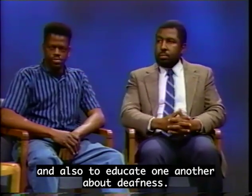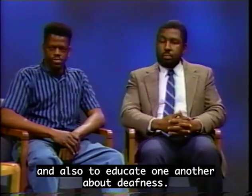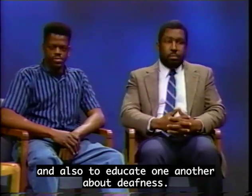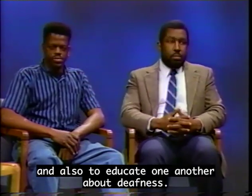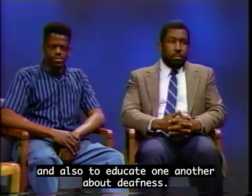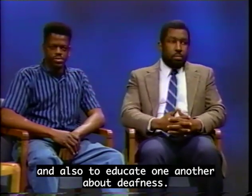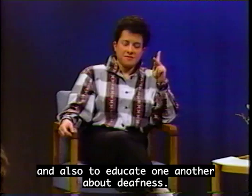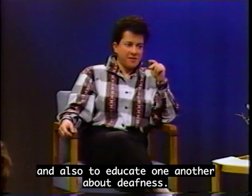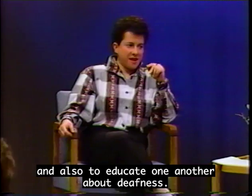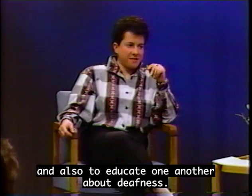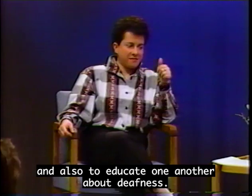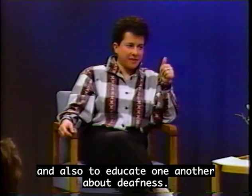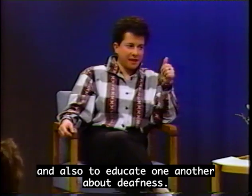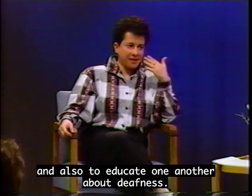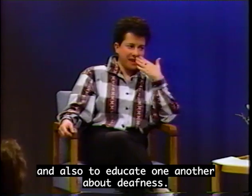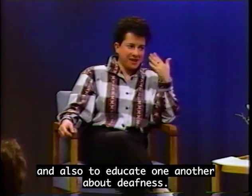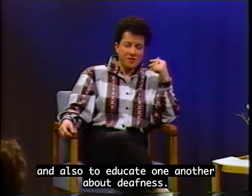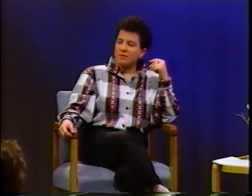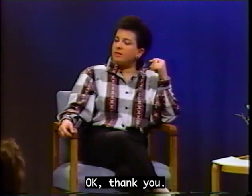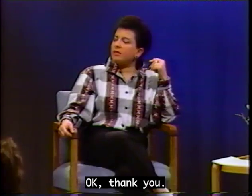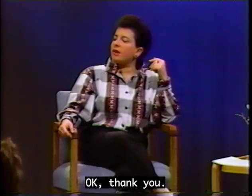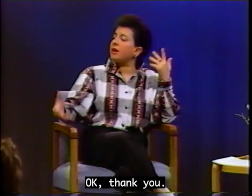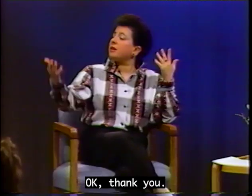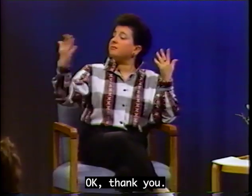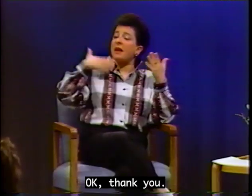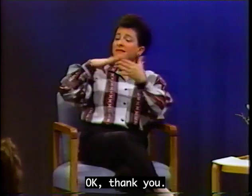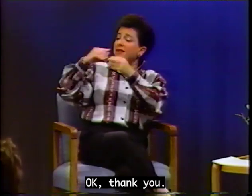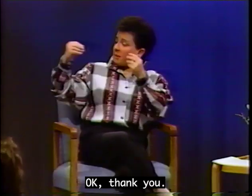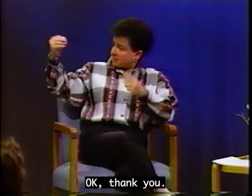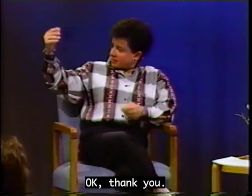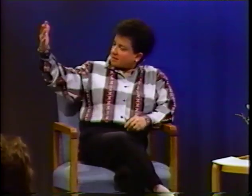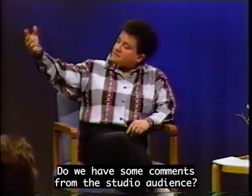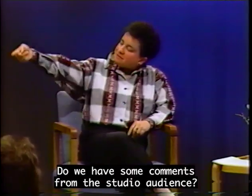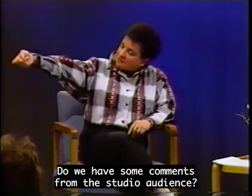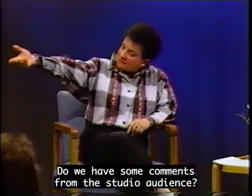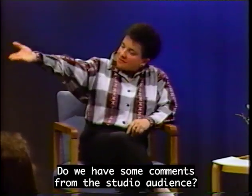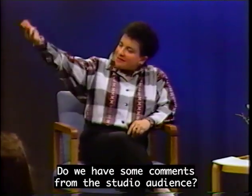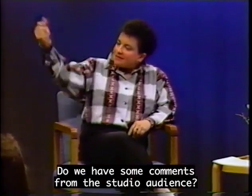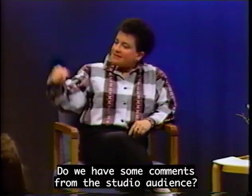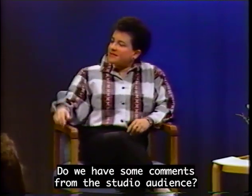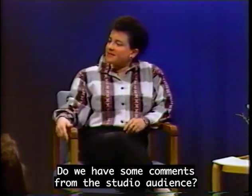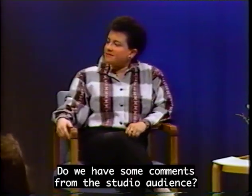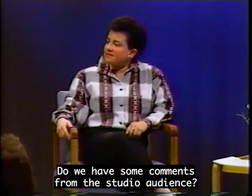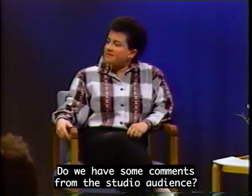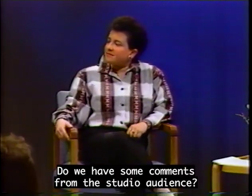another about deafness. Okay, thank you. Do we have some comments from the studio audience?